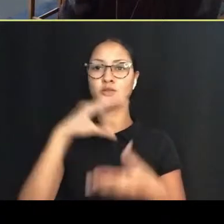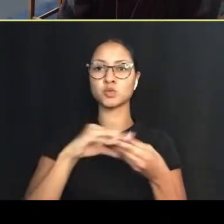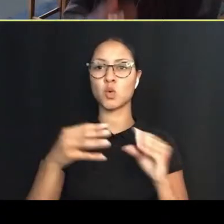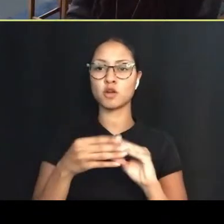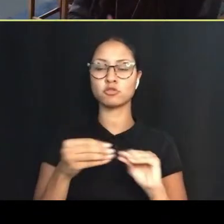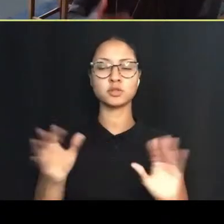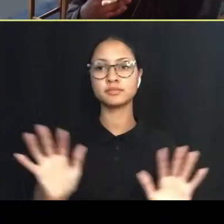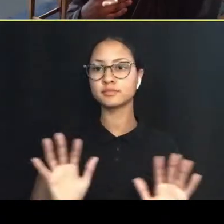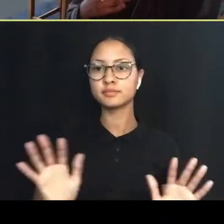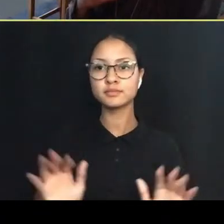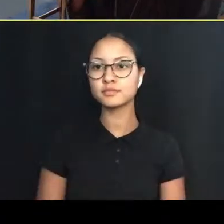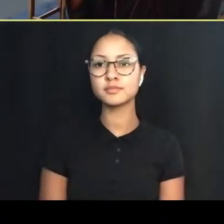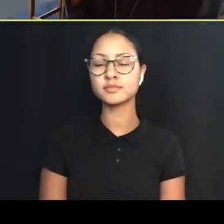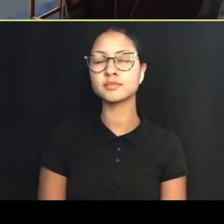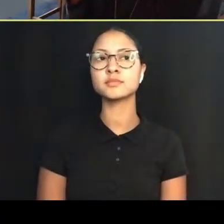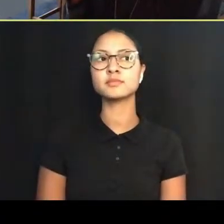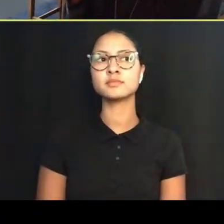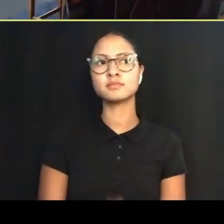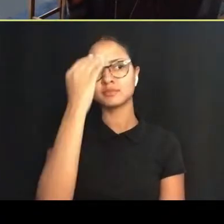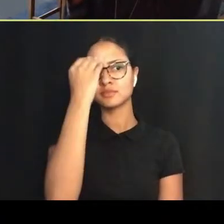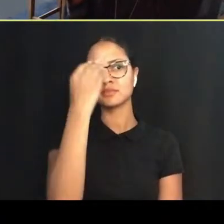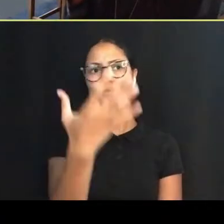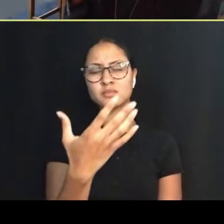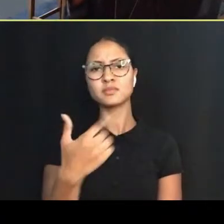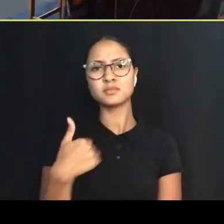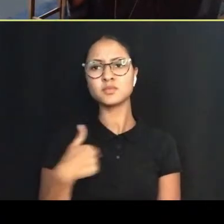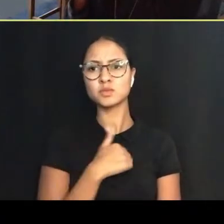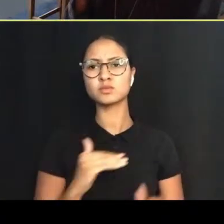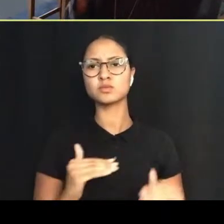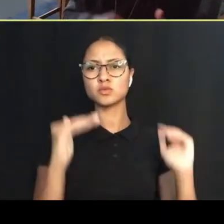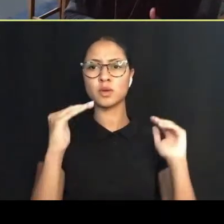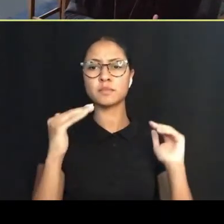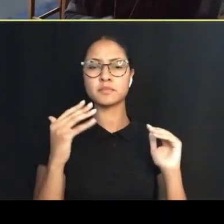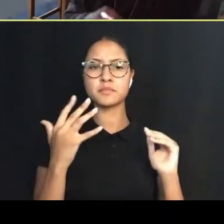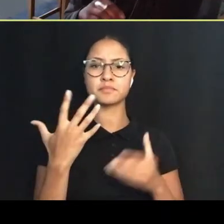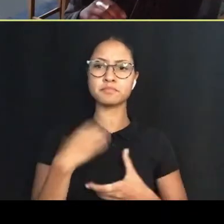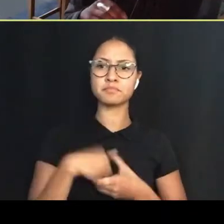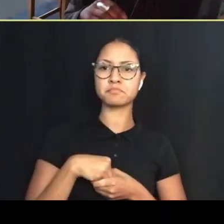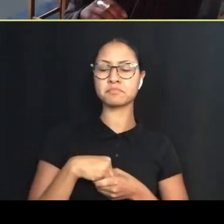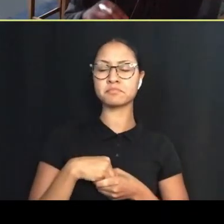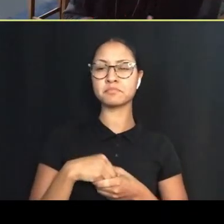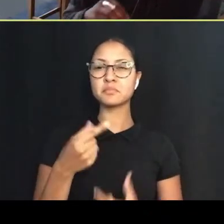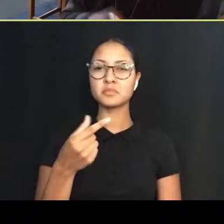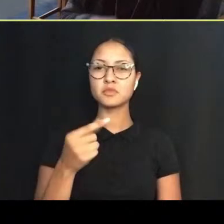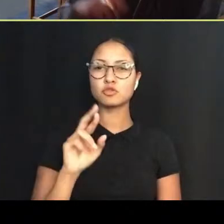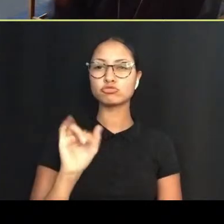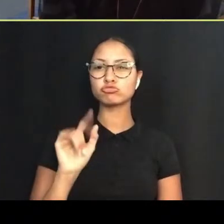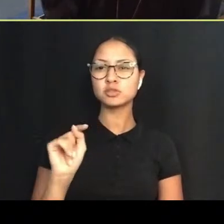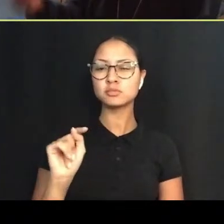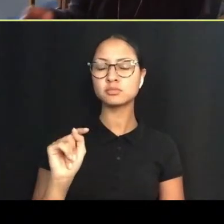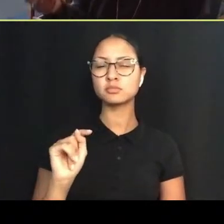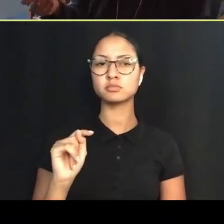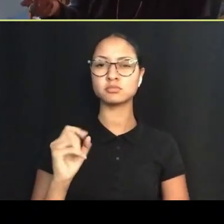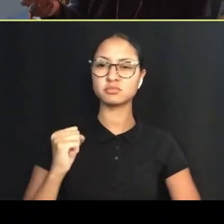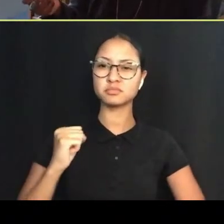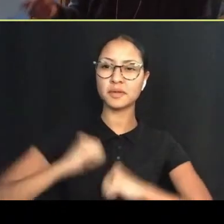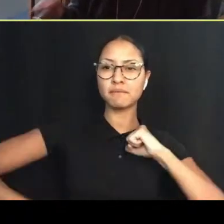kind of grit and ability to make do and make